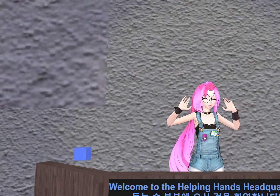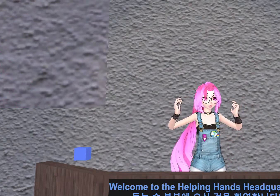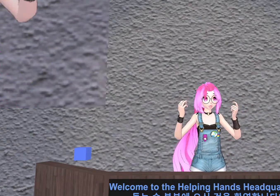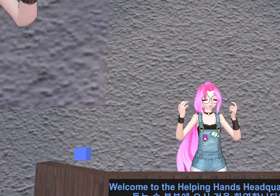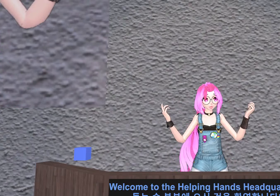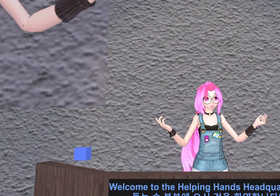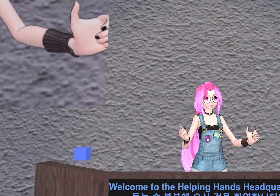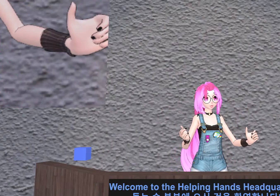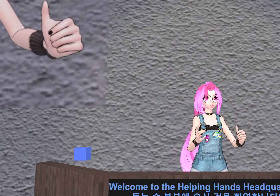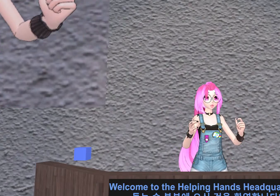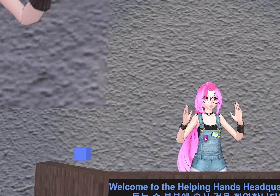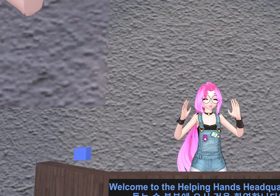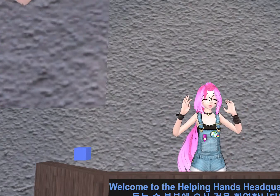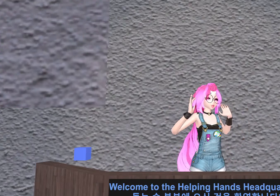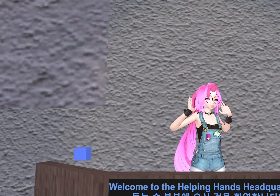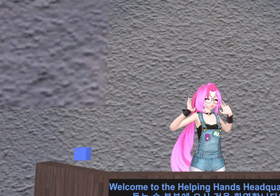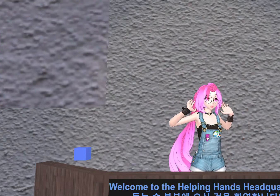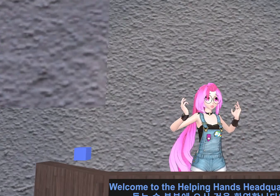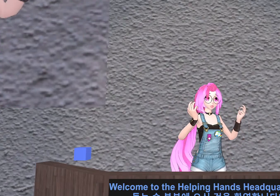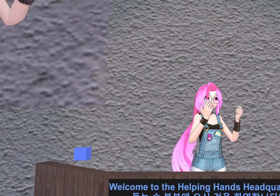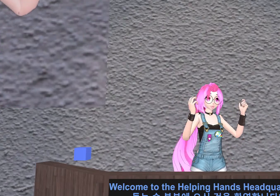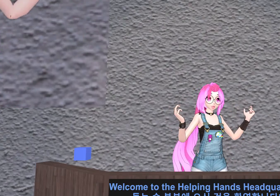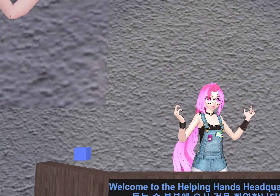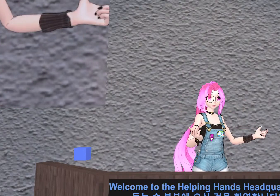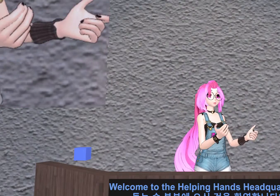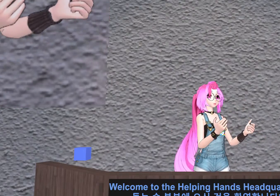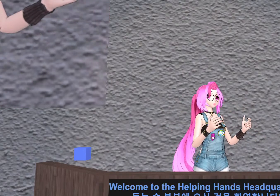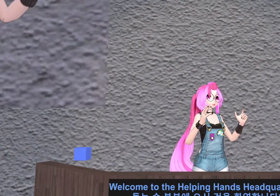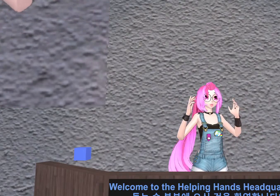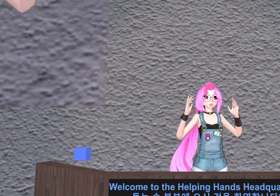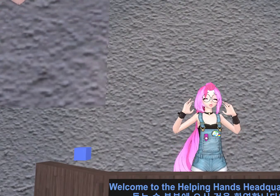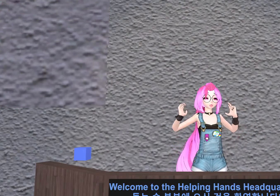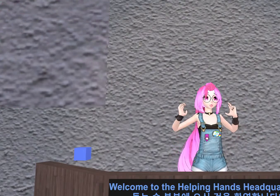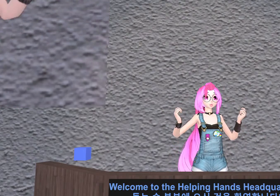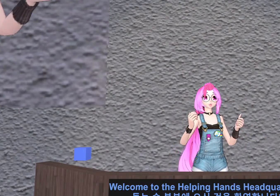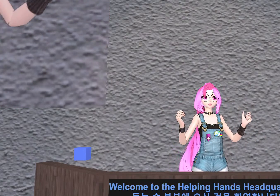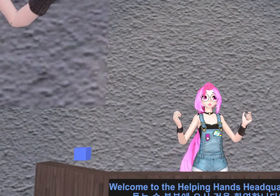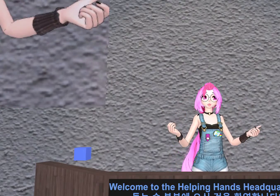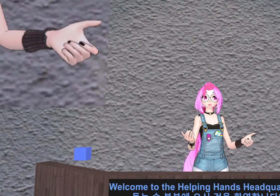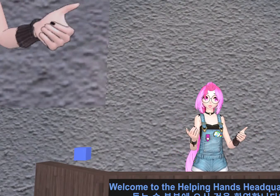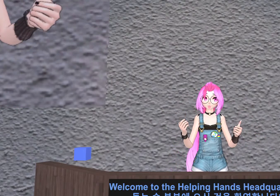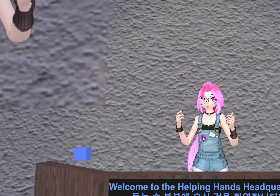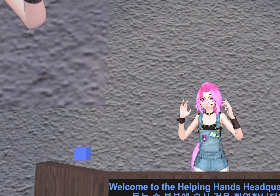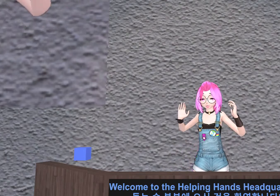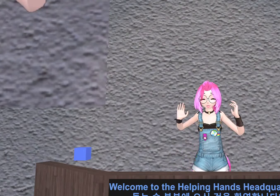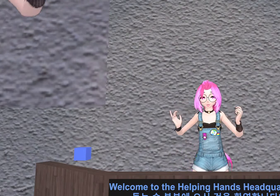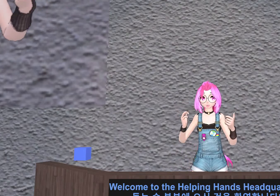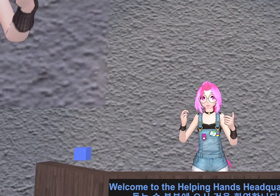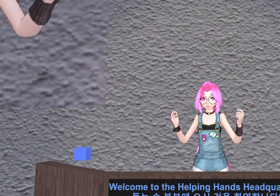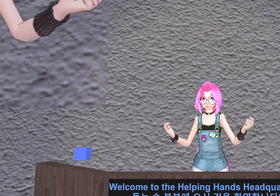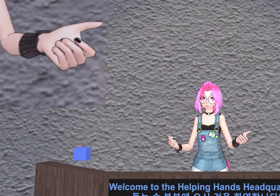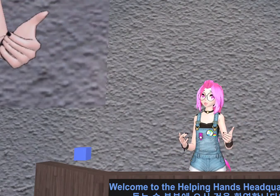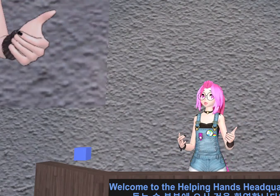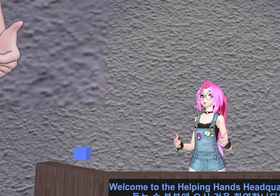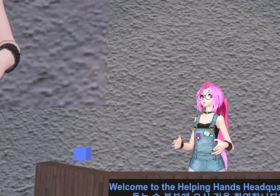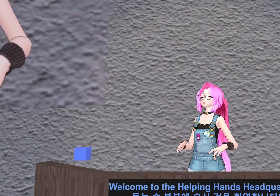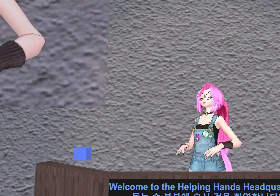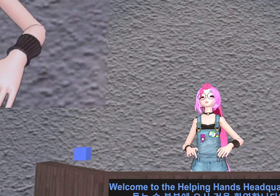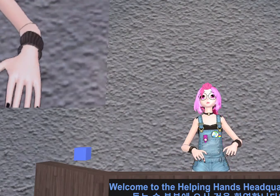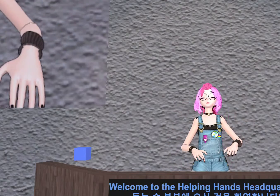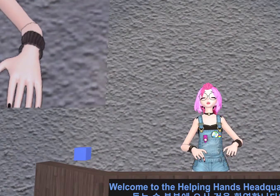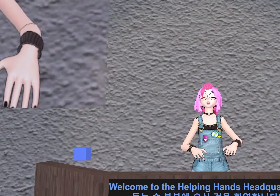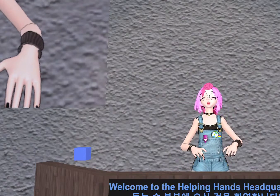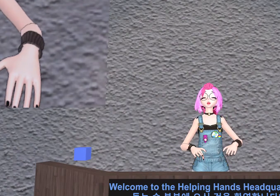really eccentric and everything's like over the top. So you're basically showing this imaginary, really big wig going on. So that's